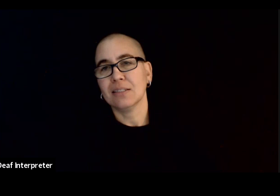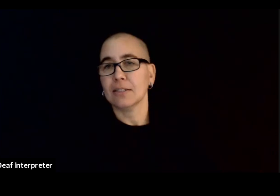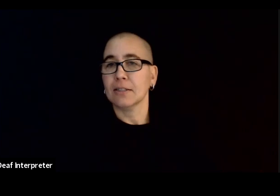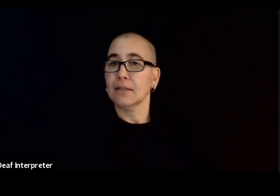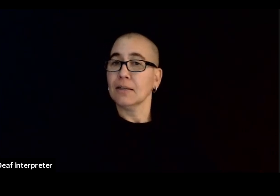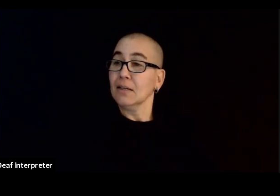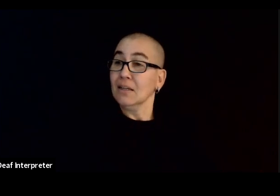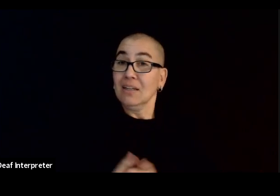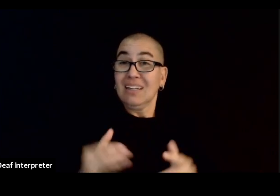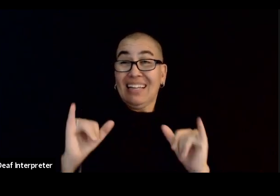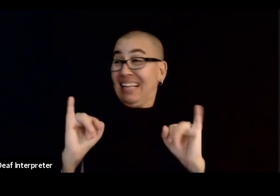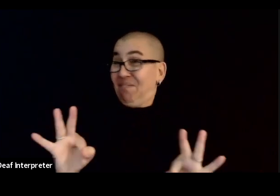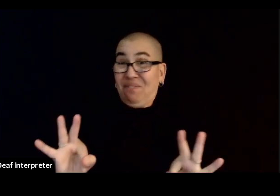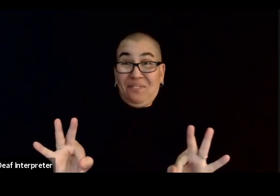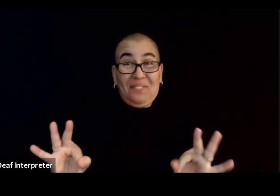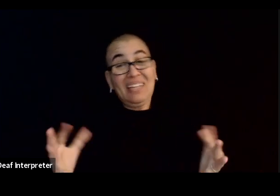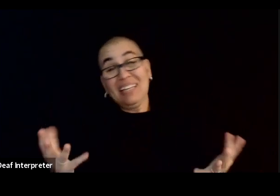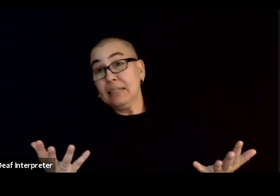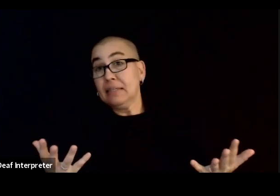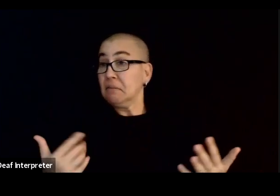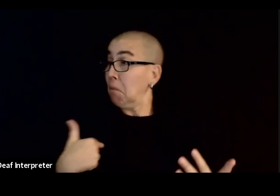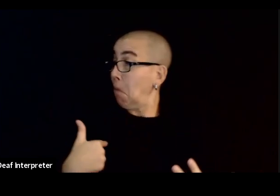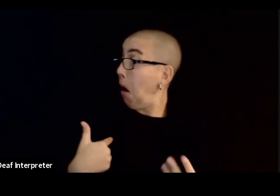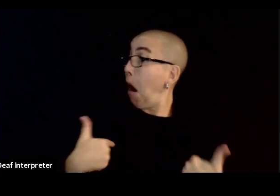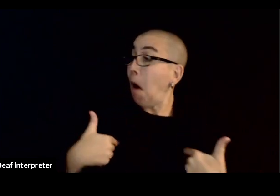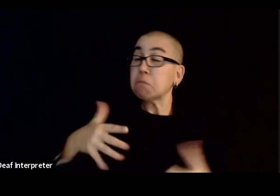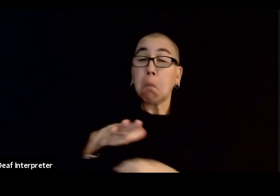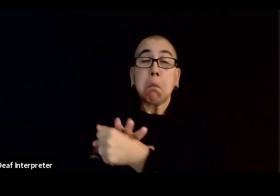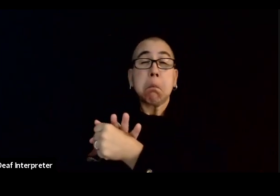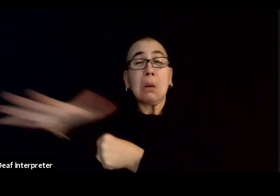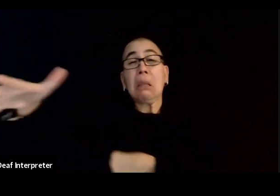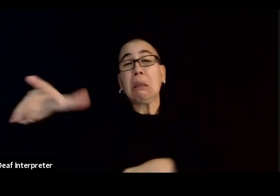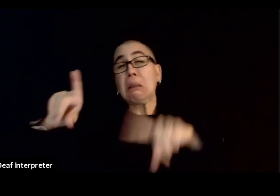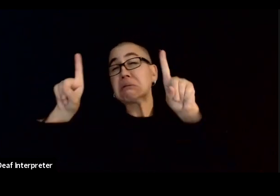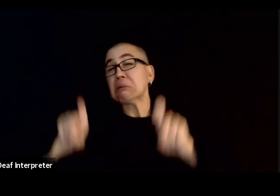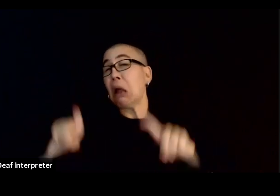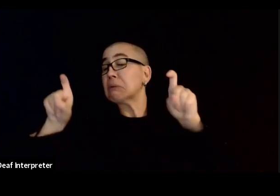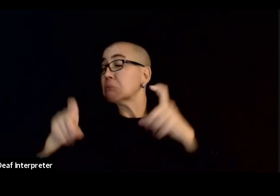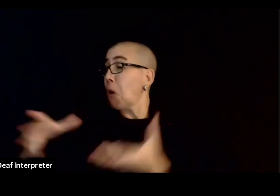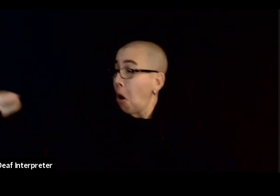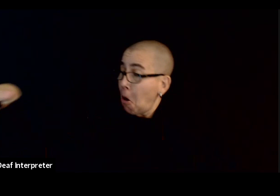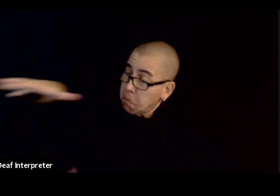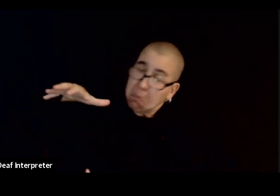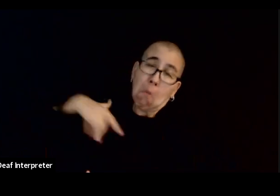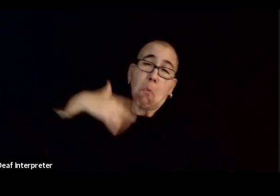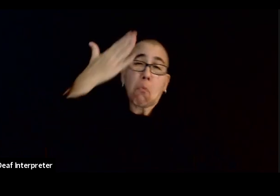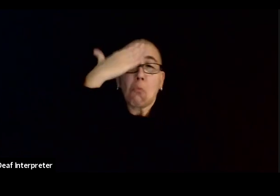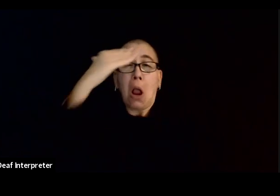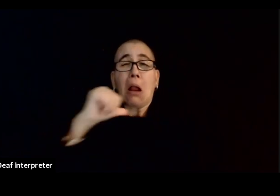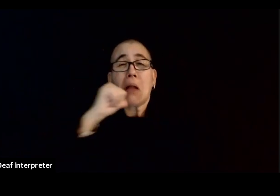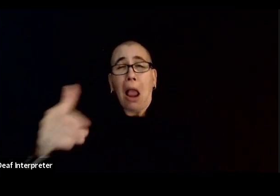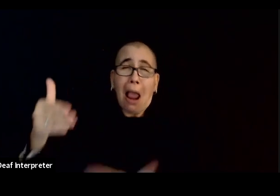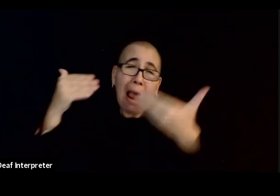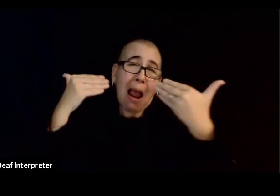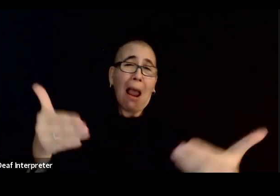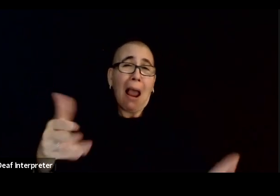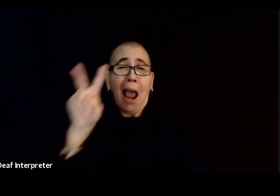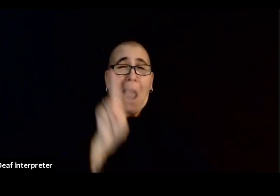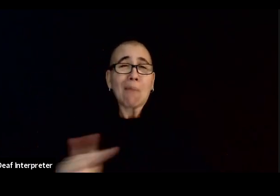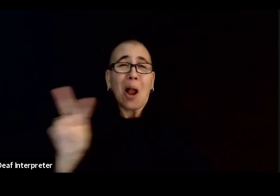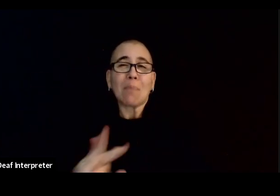But that was not something that we had recommended at the beginning of the school year. And I don't know